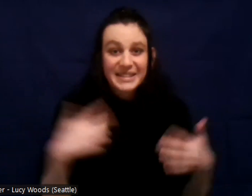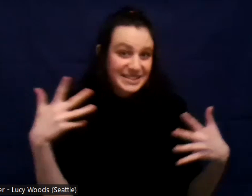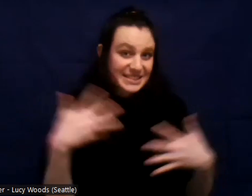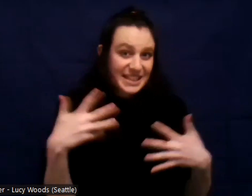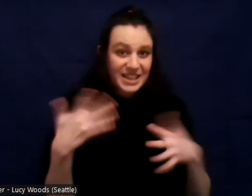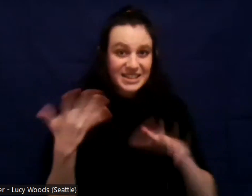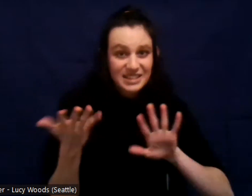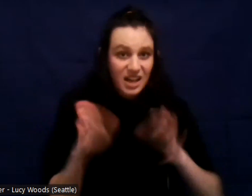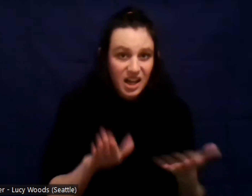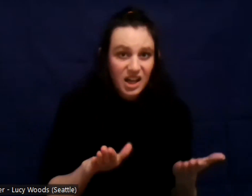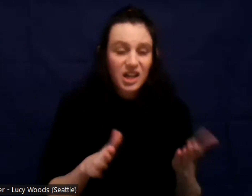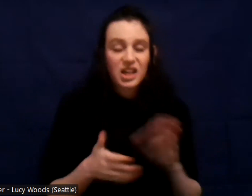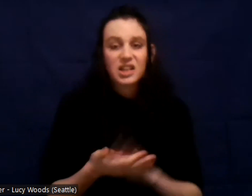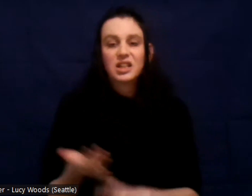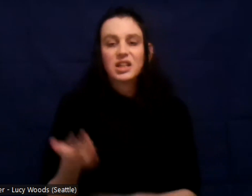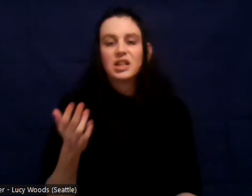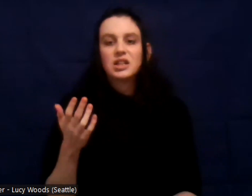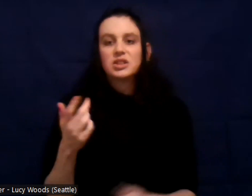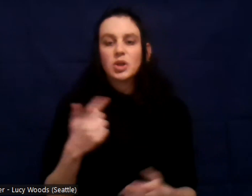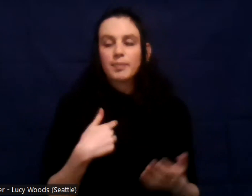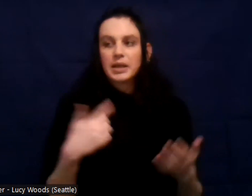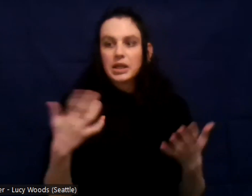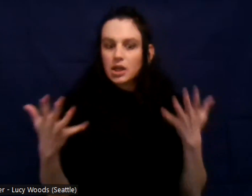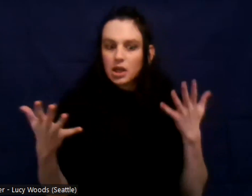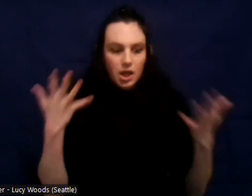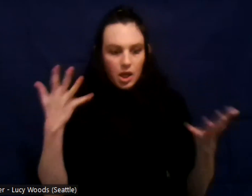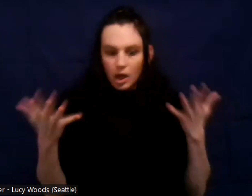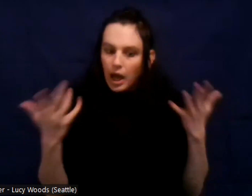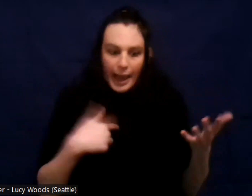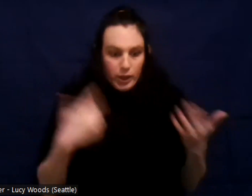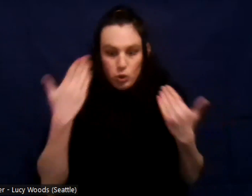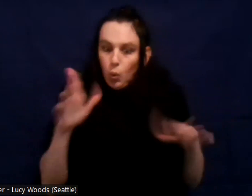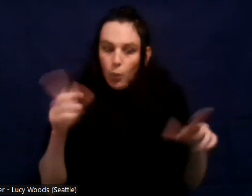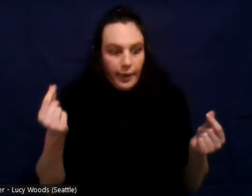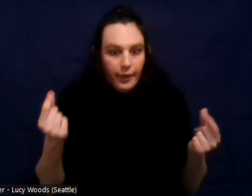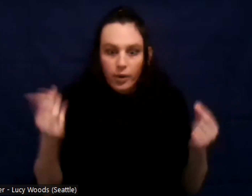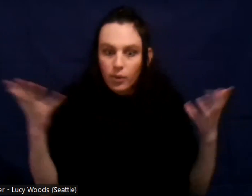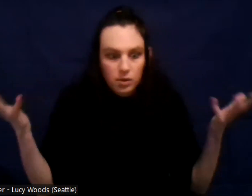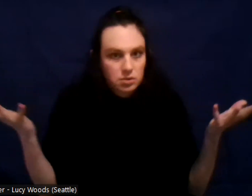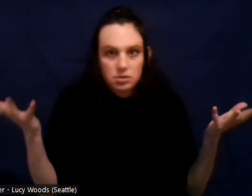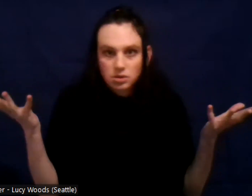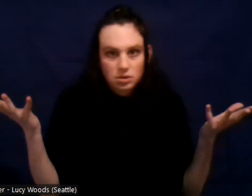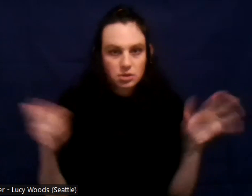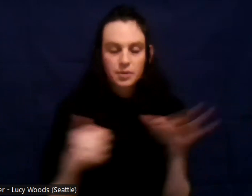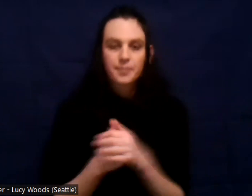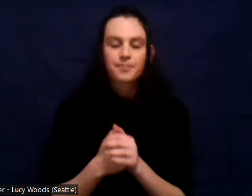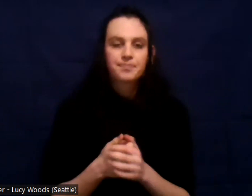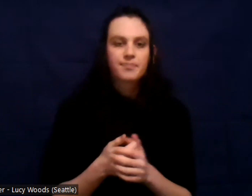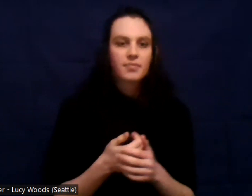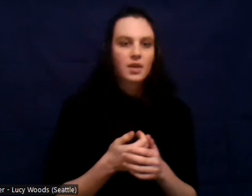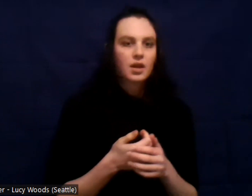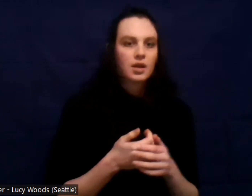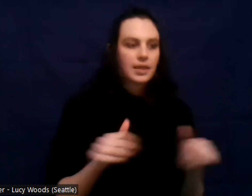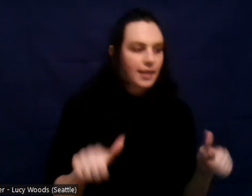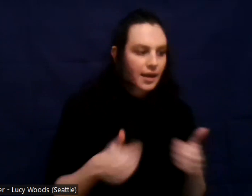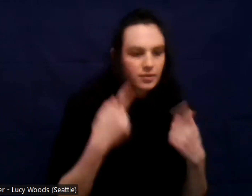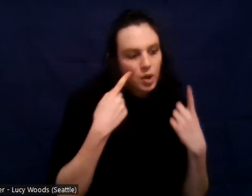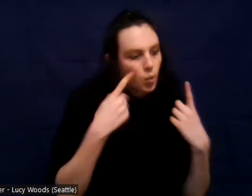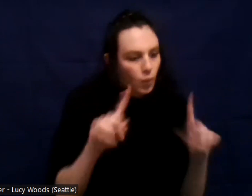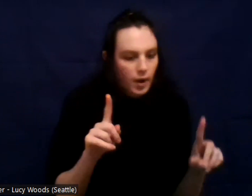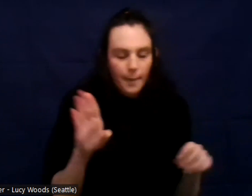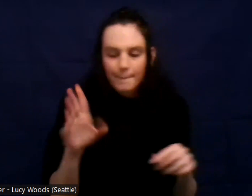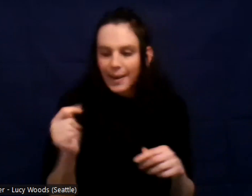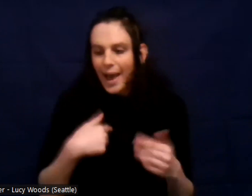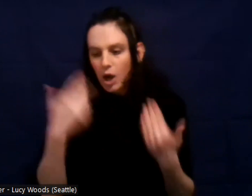So the jumping off point, like, where does that leave me? Like, this isn't working, but I don't know how to not